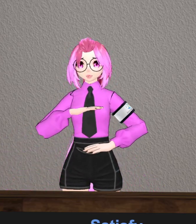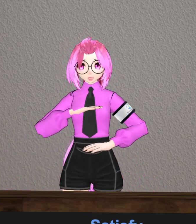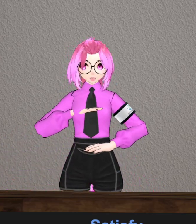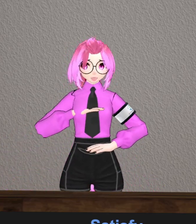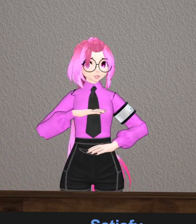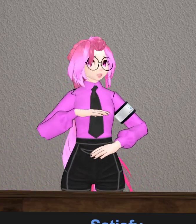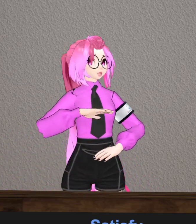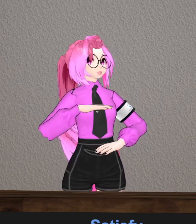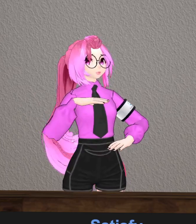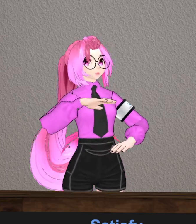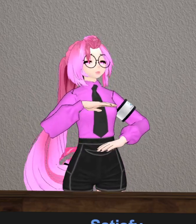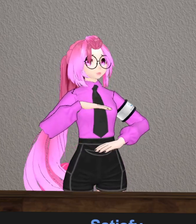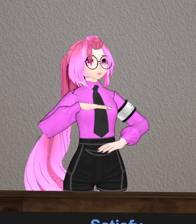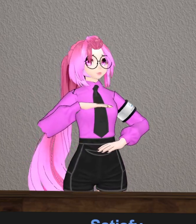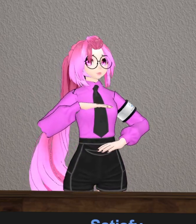full.